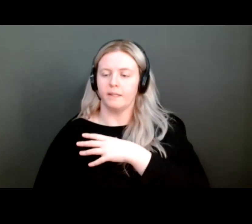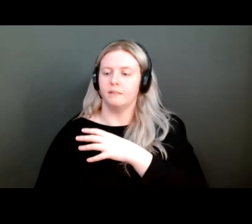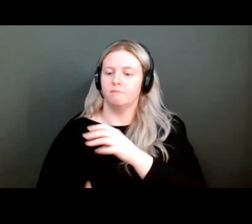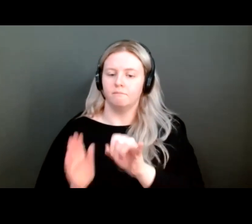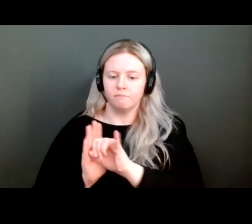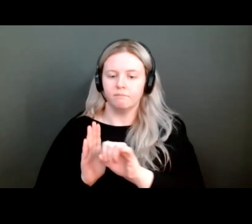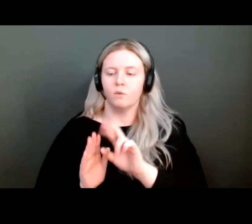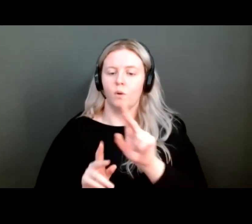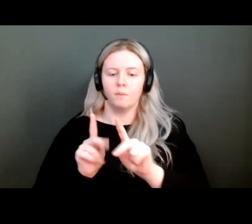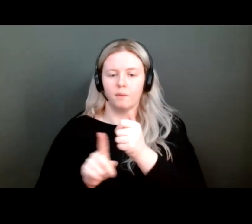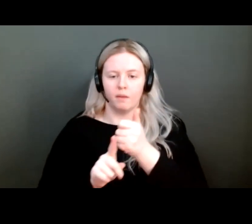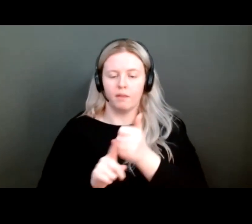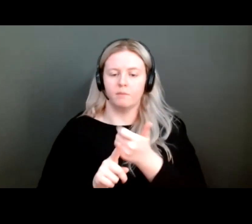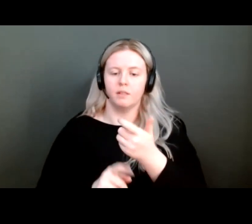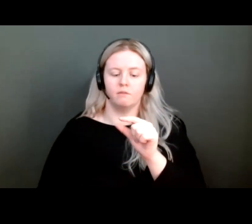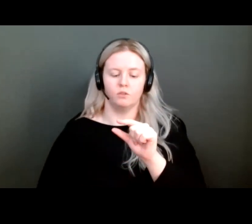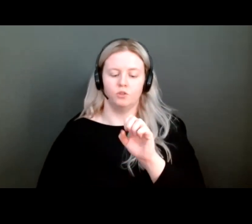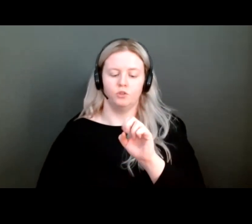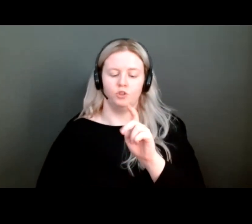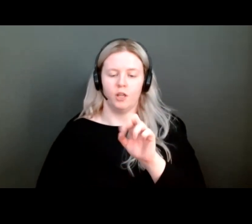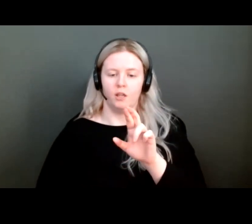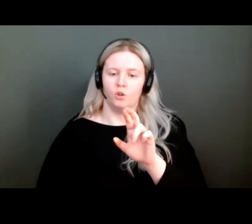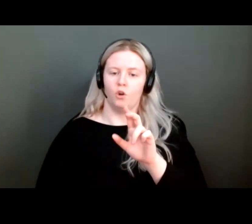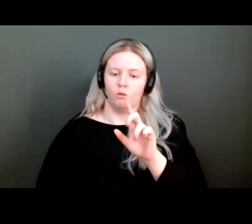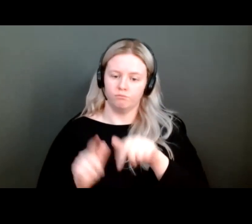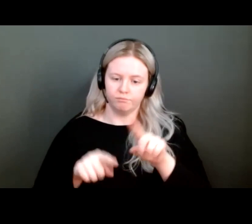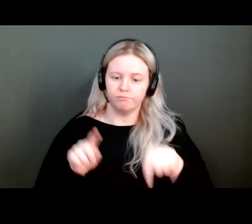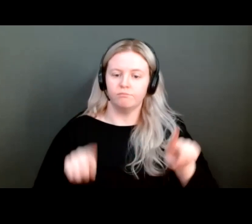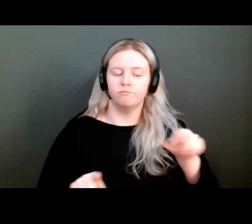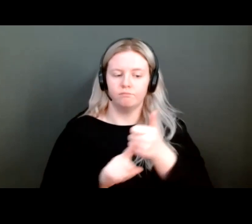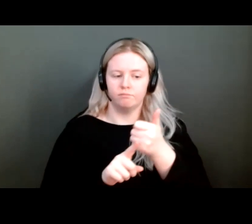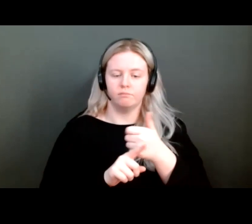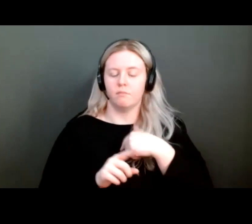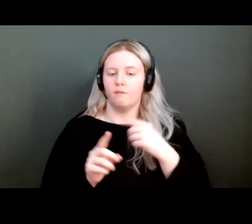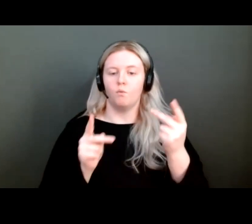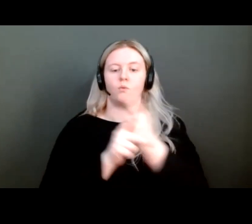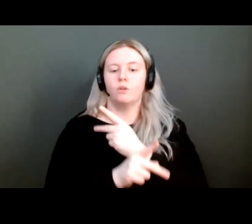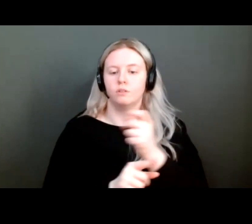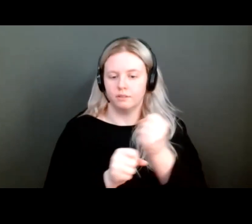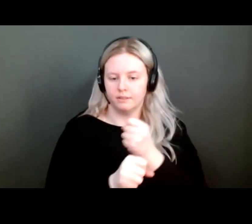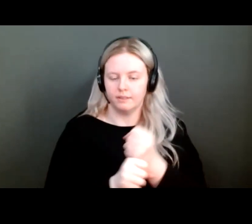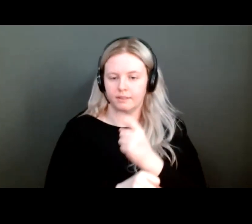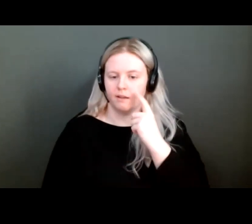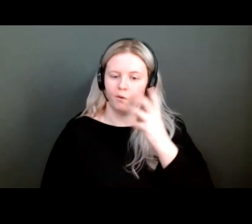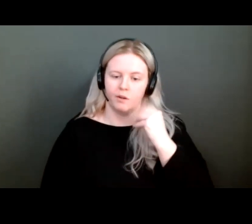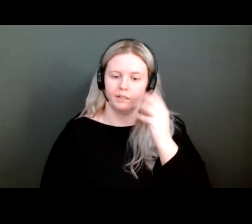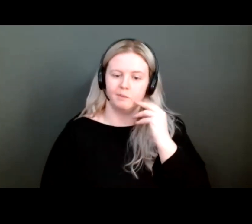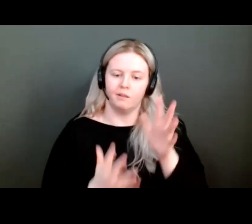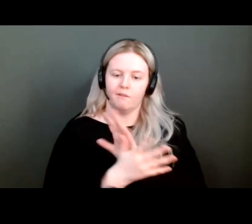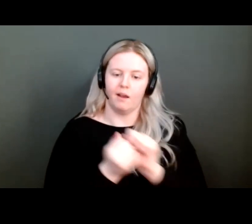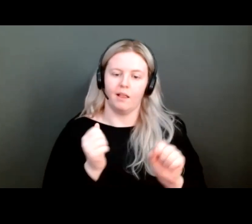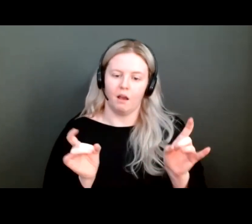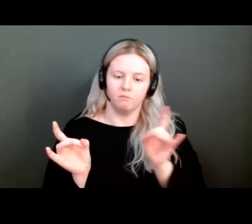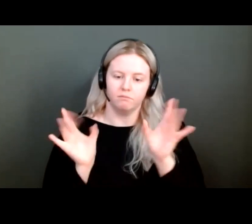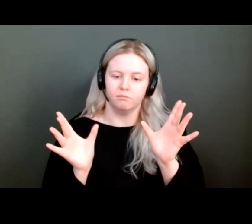higher statistics with gender-based violence. How can I help? How can